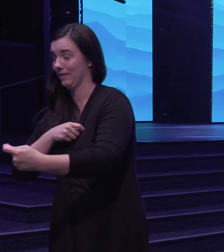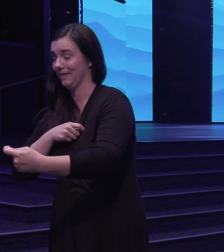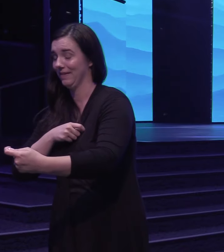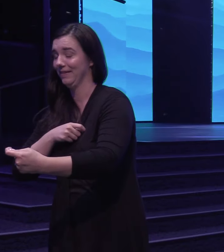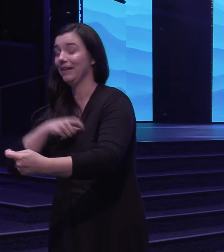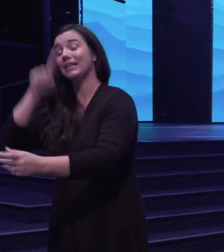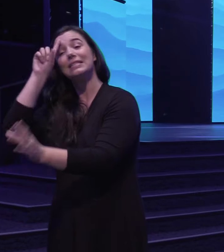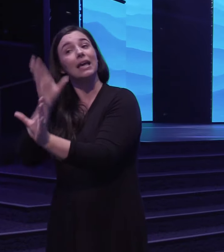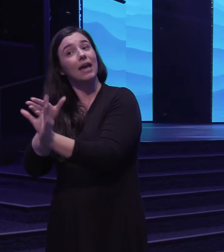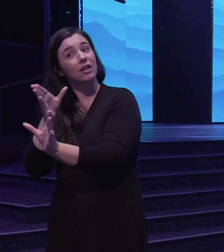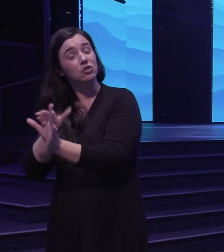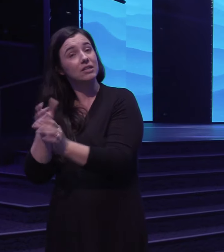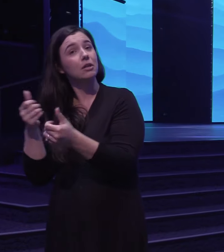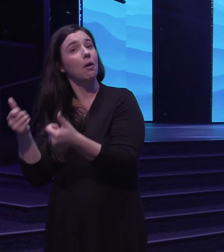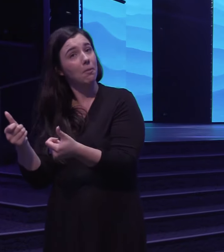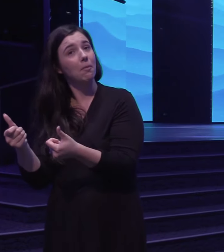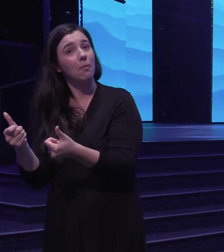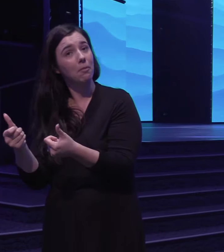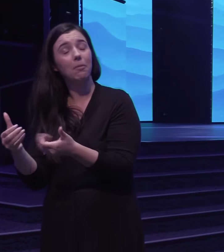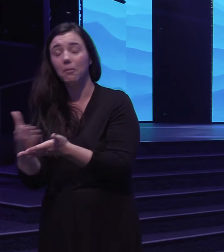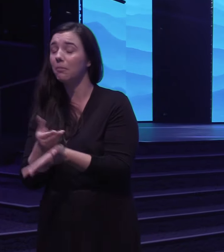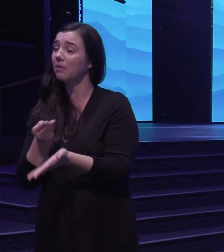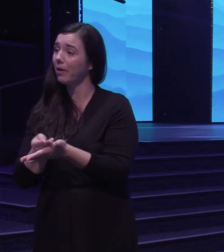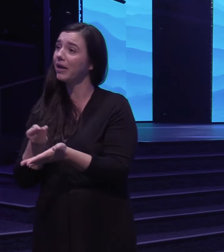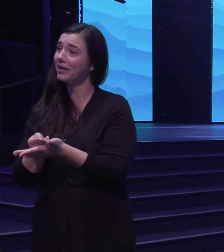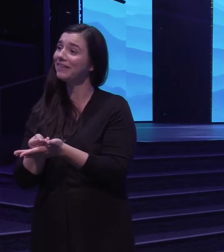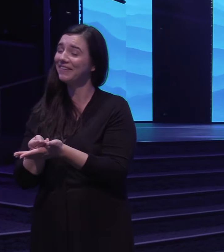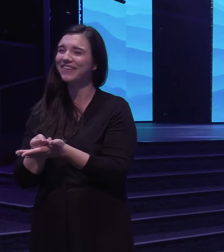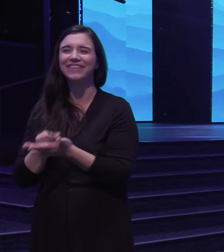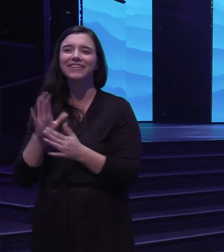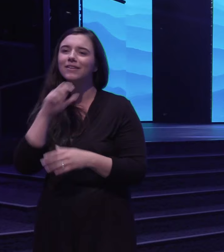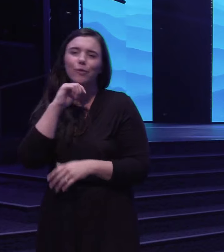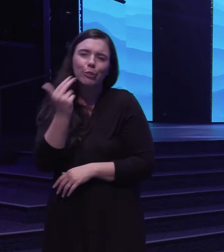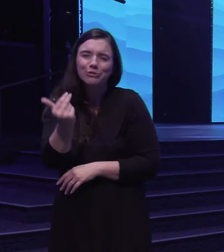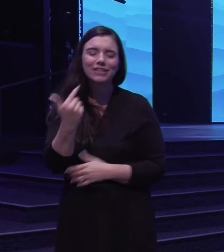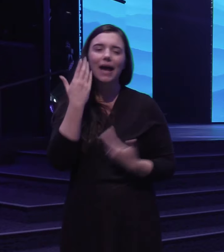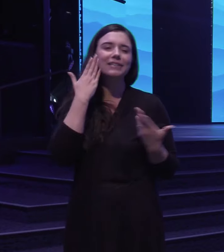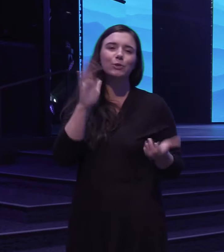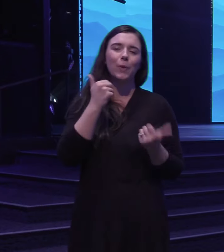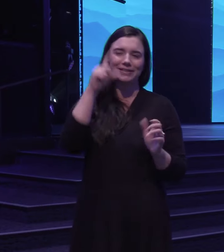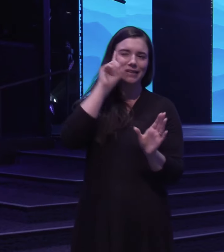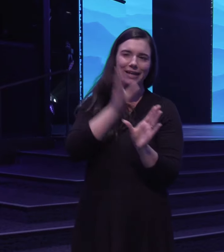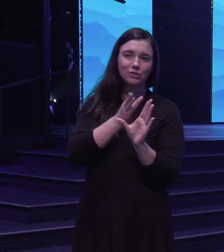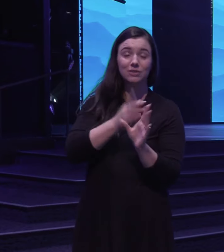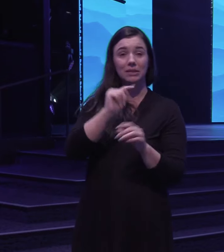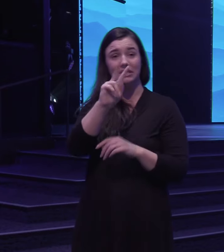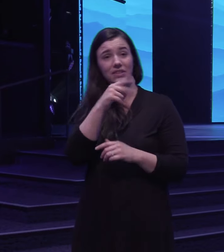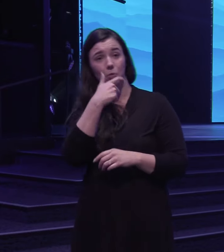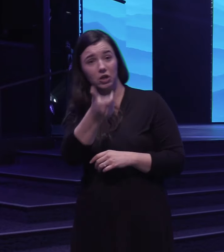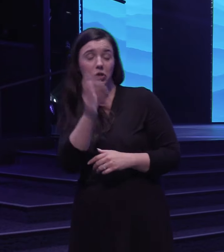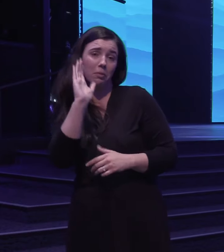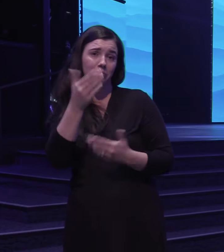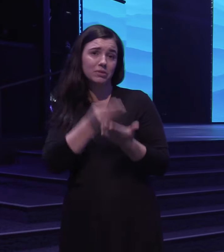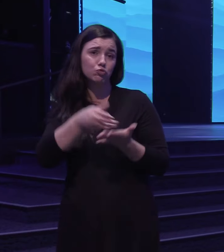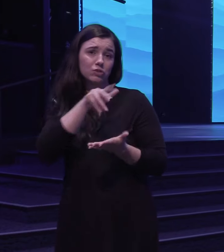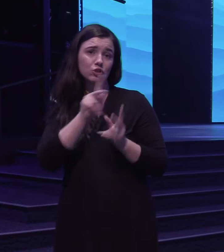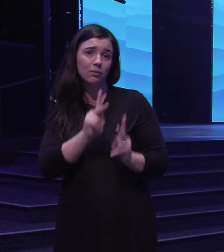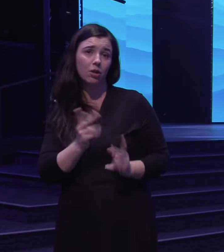and psychiatrist was in. Now, I didn't know any psychiatrists, but on TV, they seemed like rich people, you